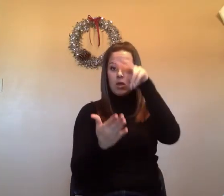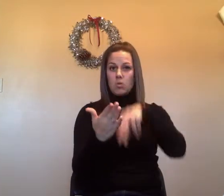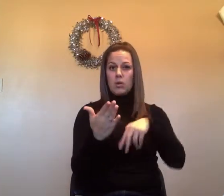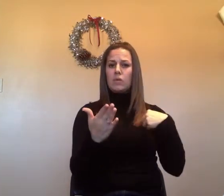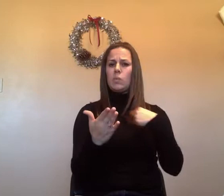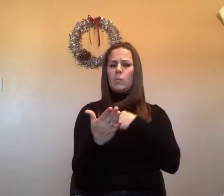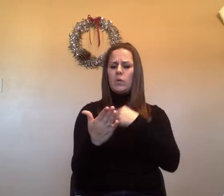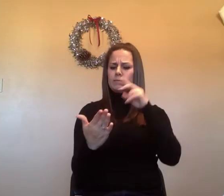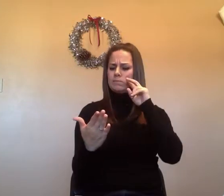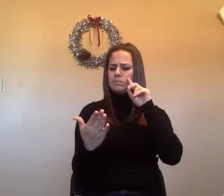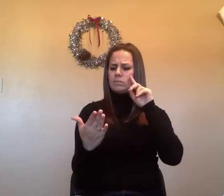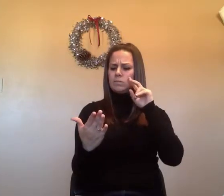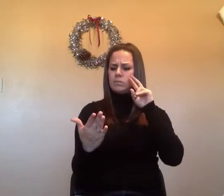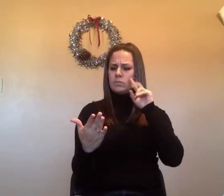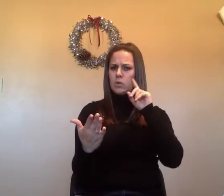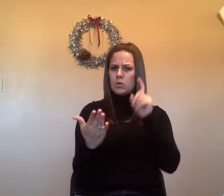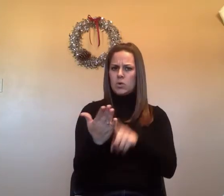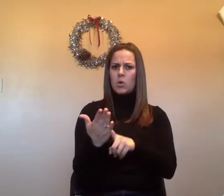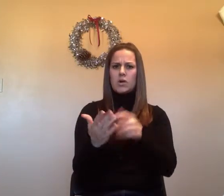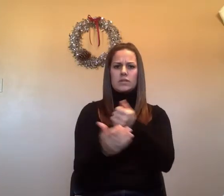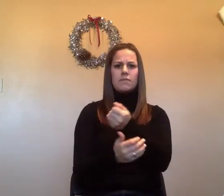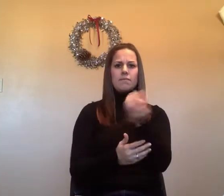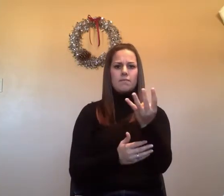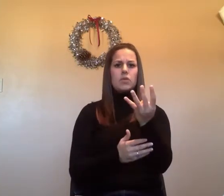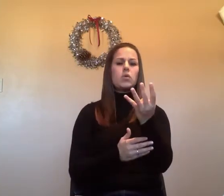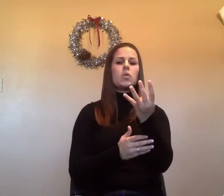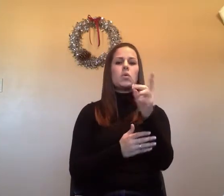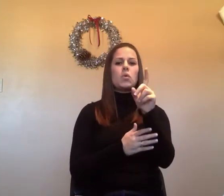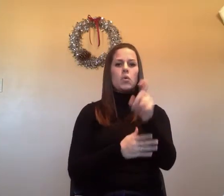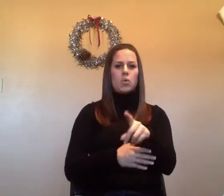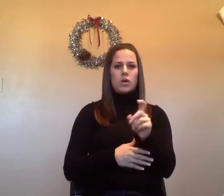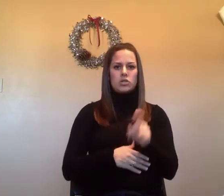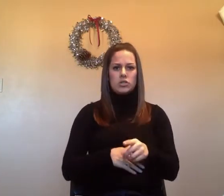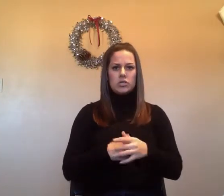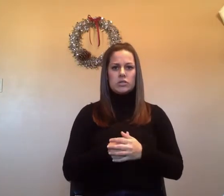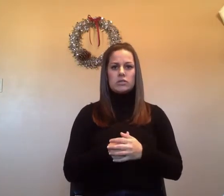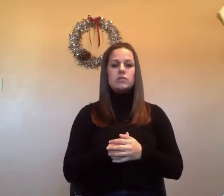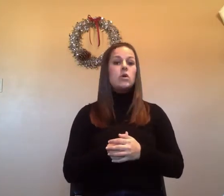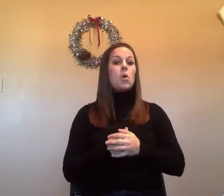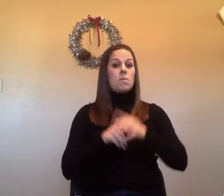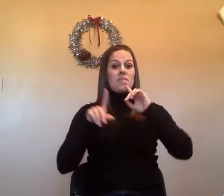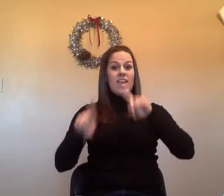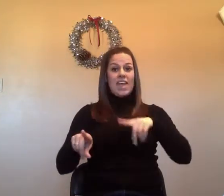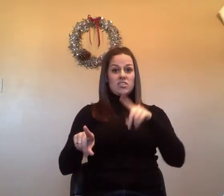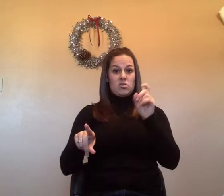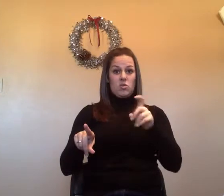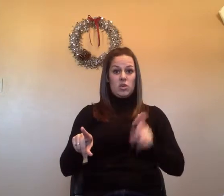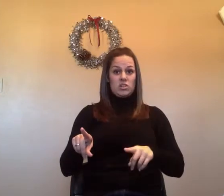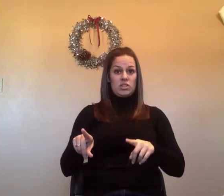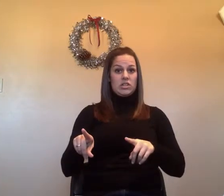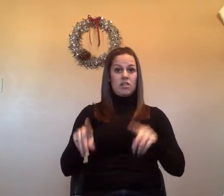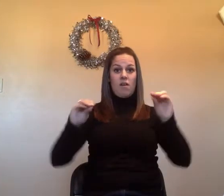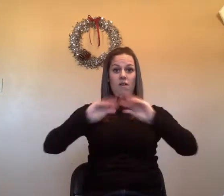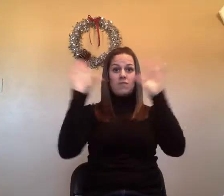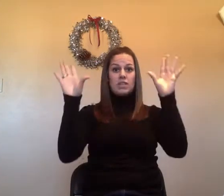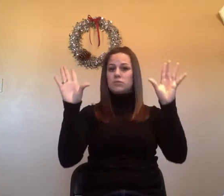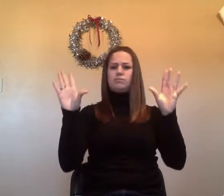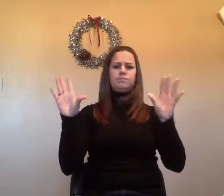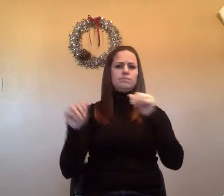questions. Now, the answers to these questions aren't obvious, meaning you can't just find them in the book. You've